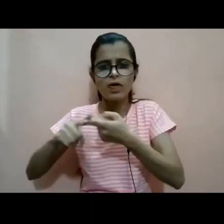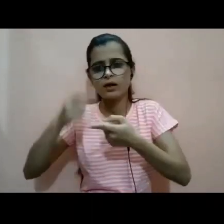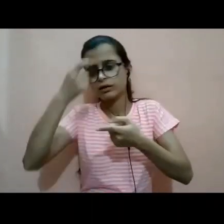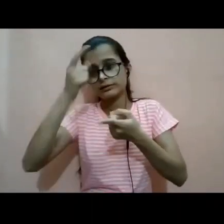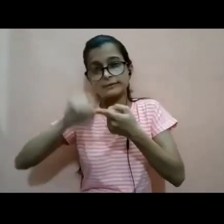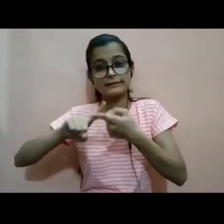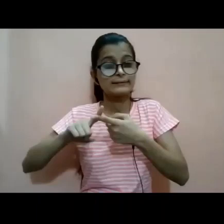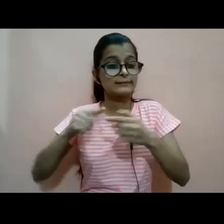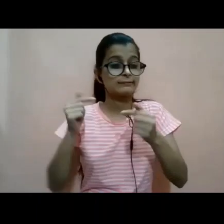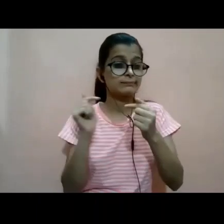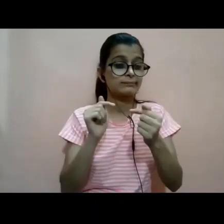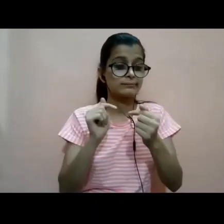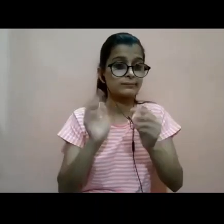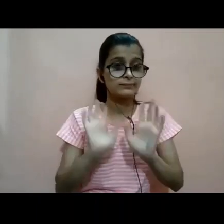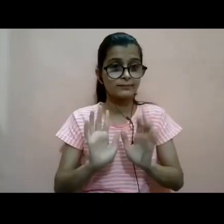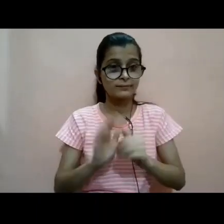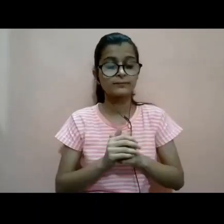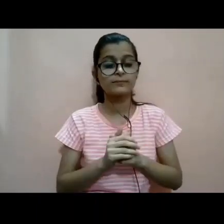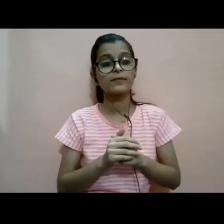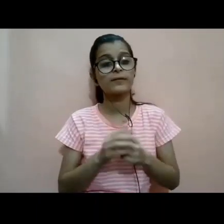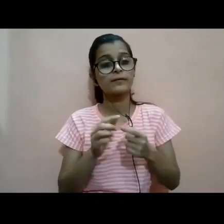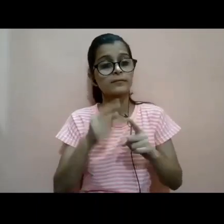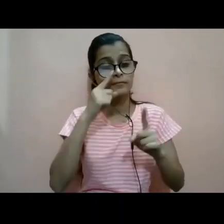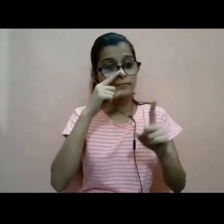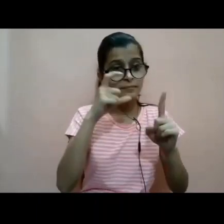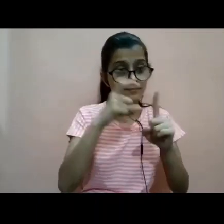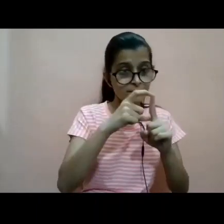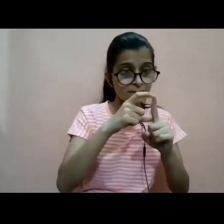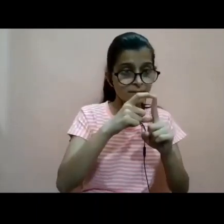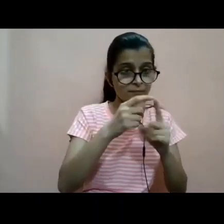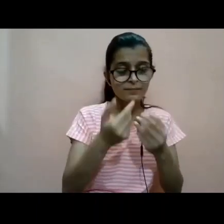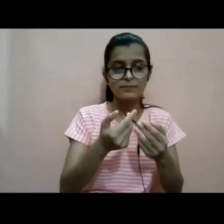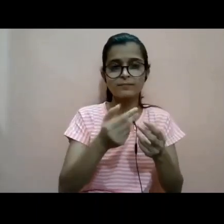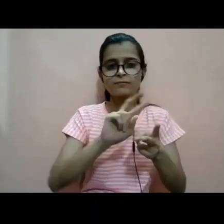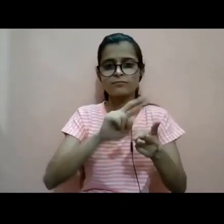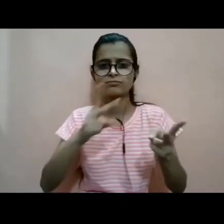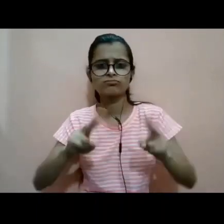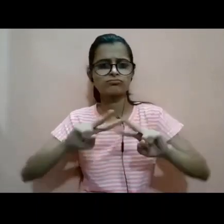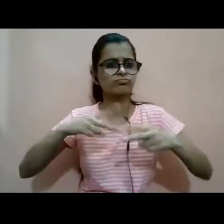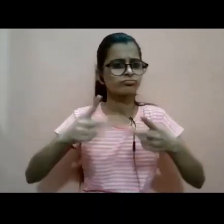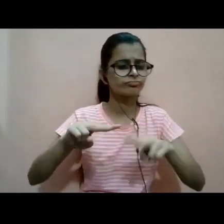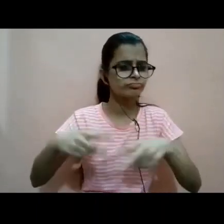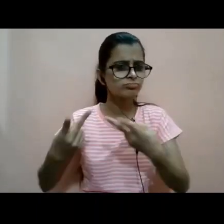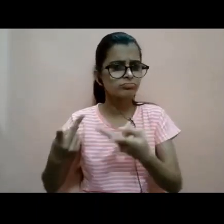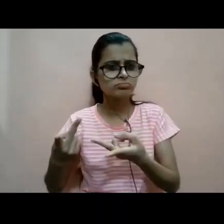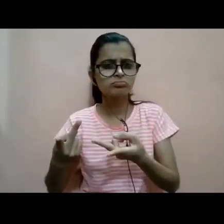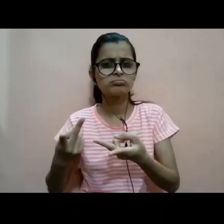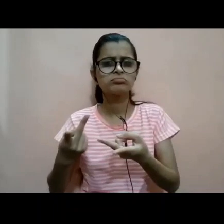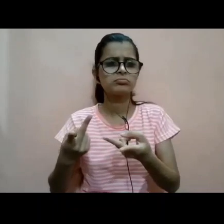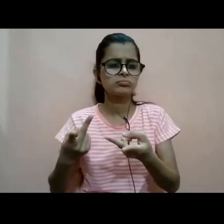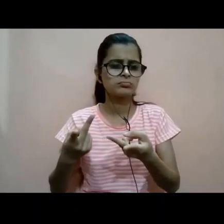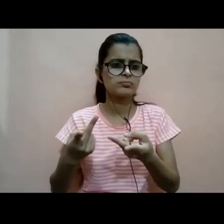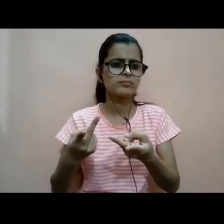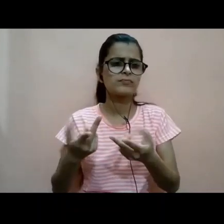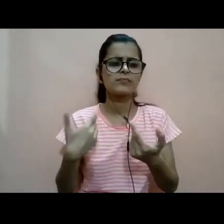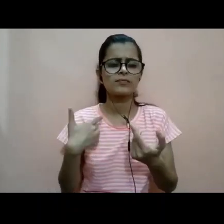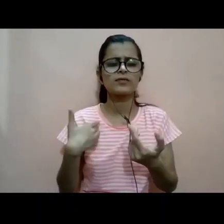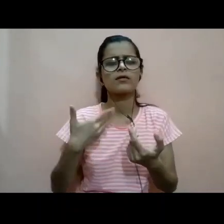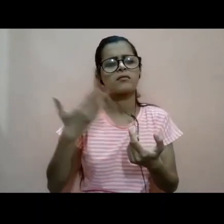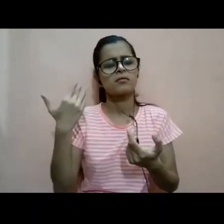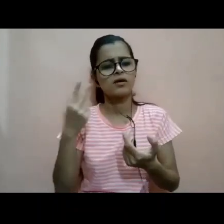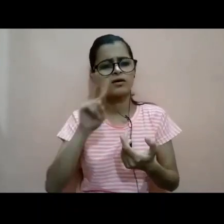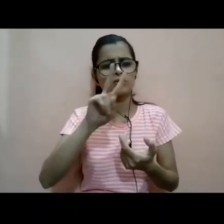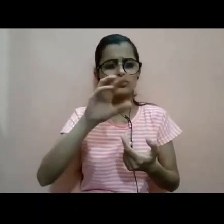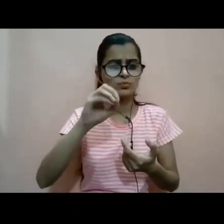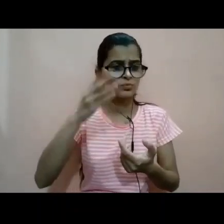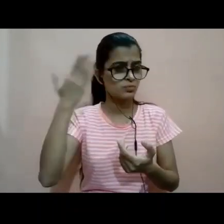And I undoubtedly have a different response now. I'm nearly 50 compared with when I was in my 20s. I